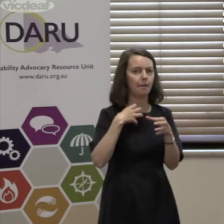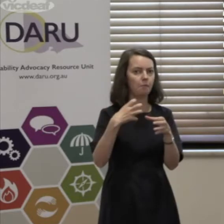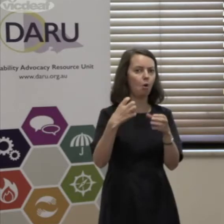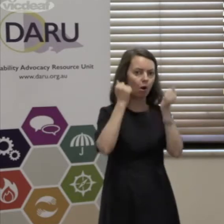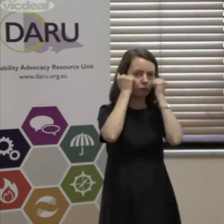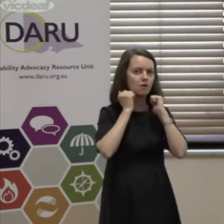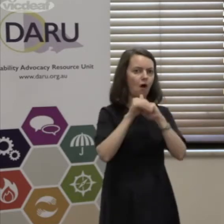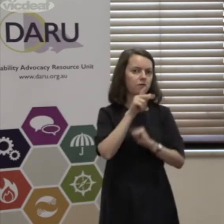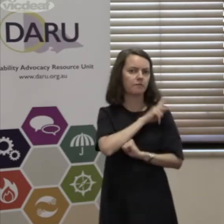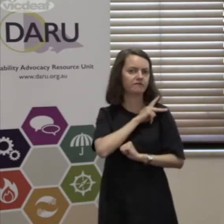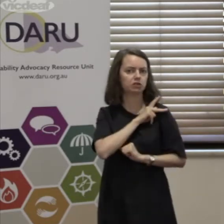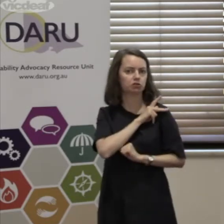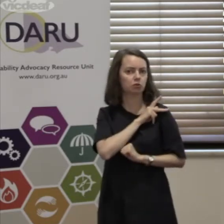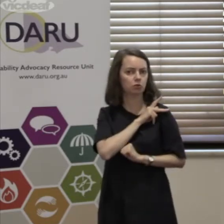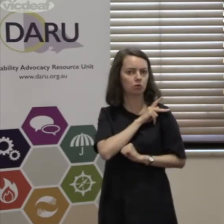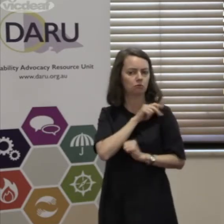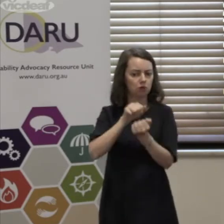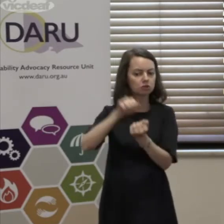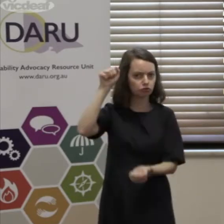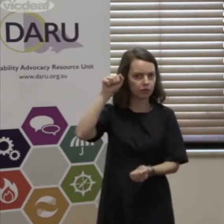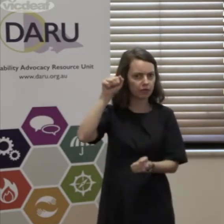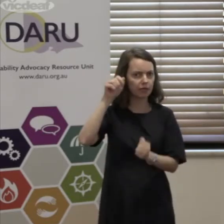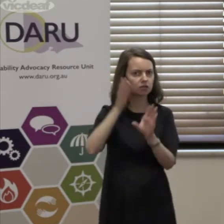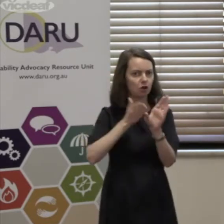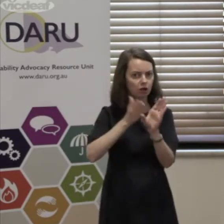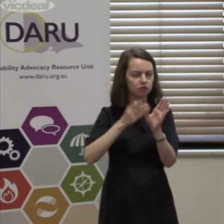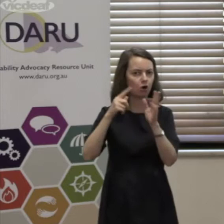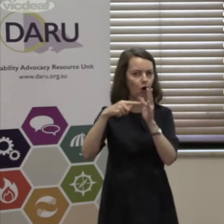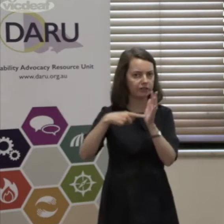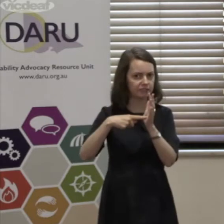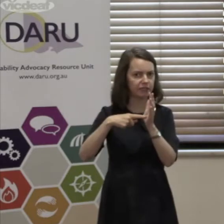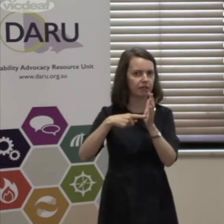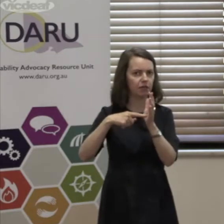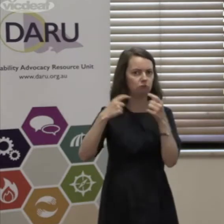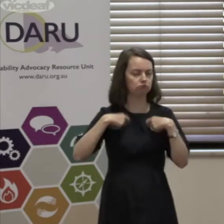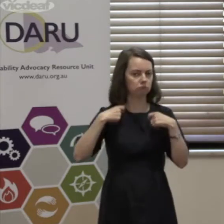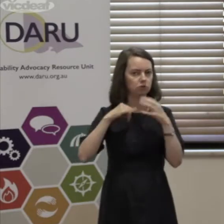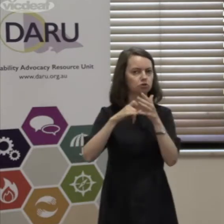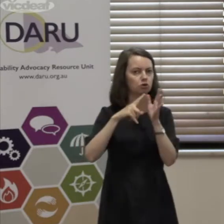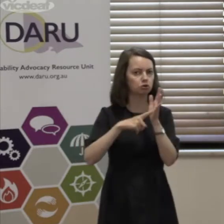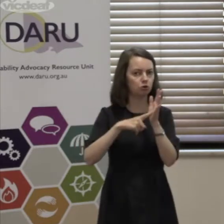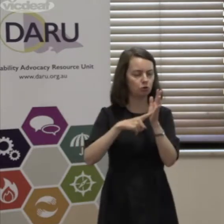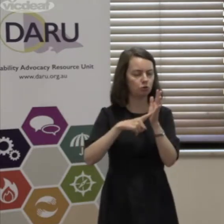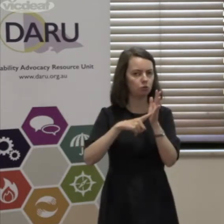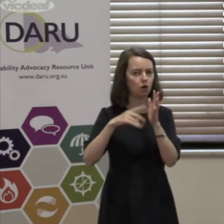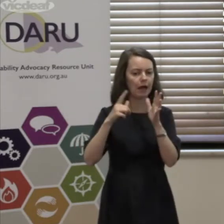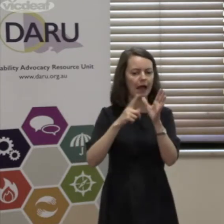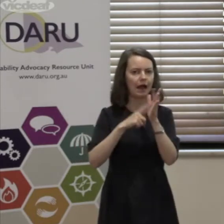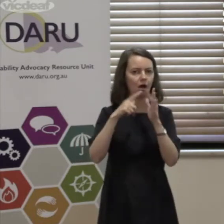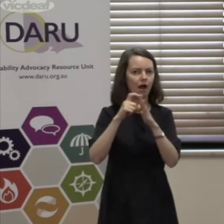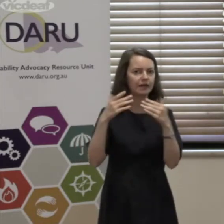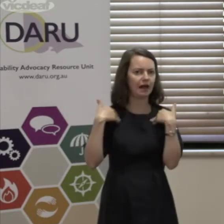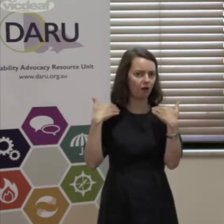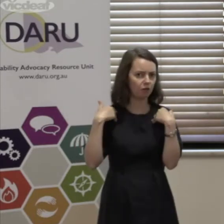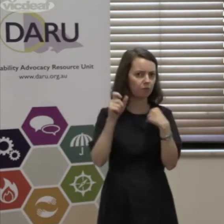of the professions. They're more likely to be psychologist, occupational therapist, social worker, other allied health, developmental